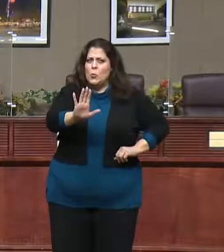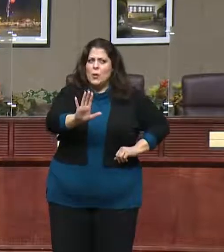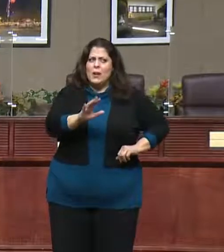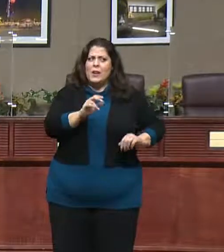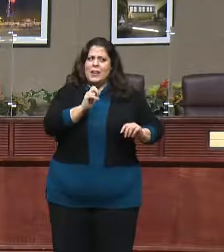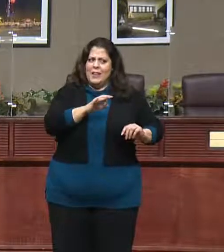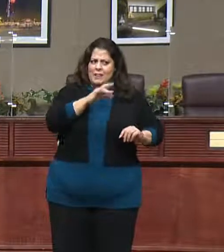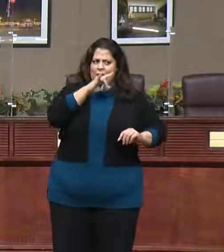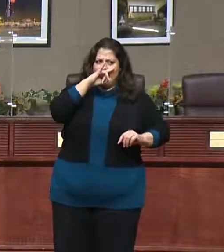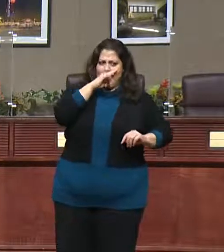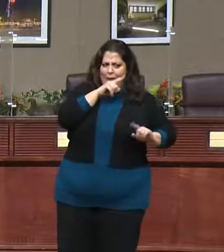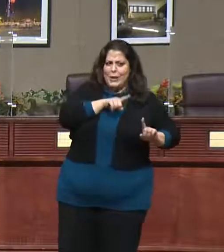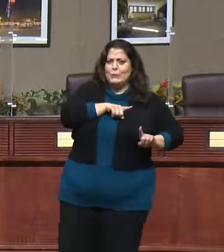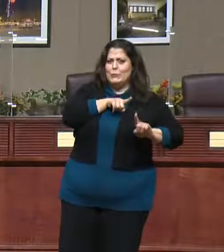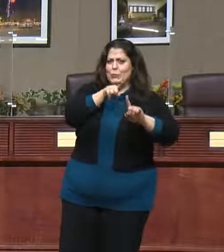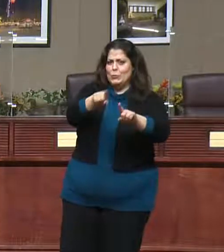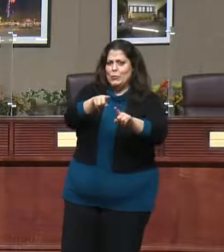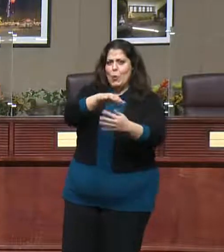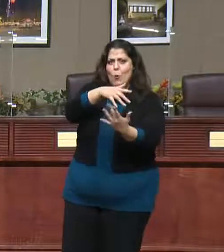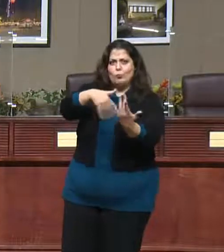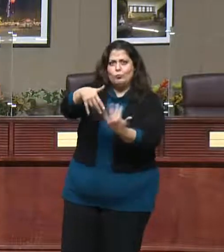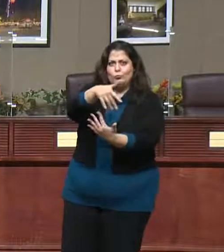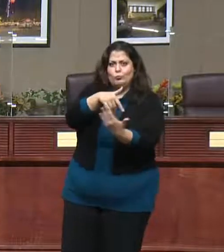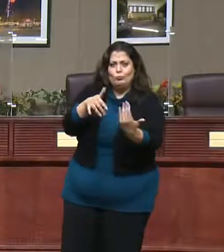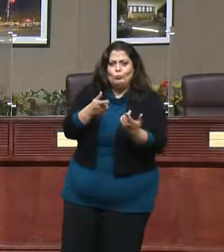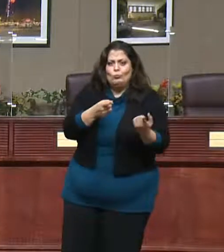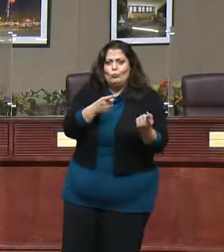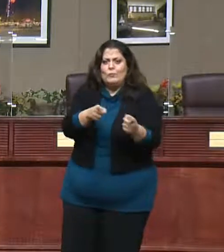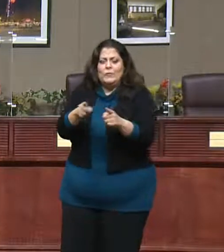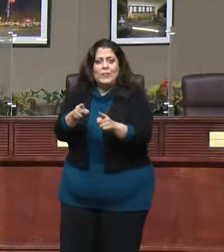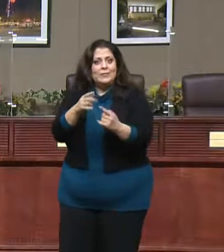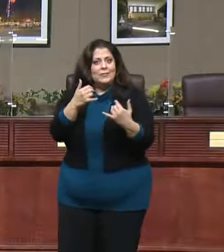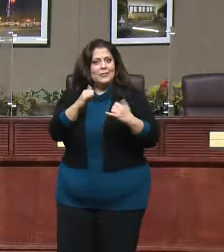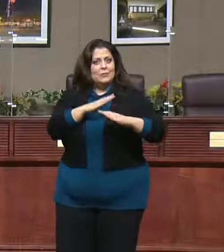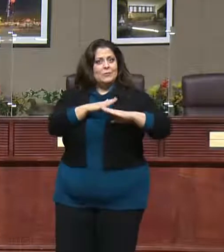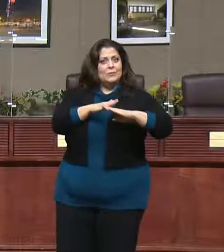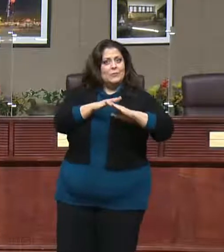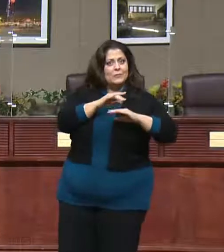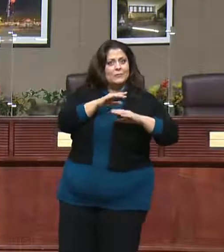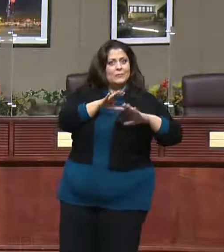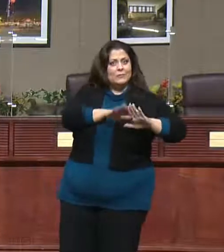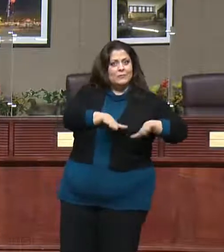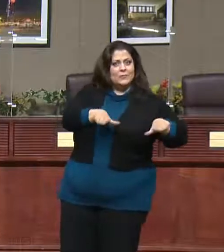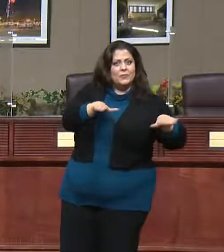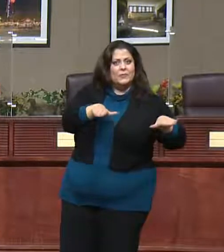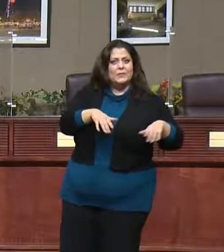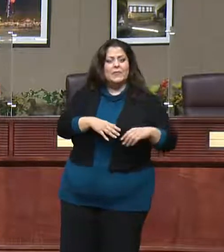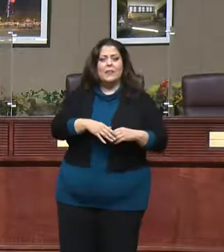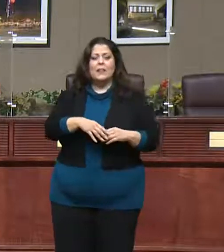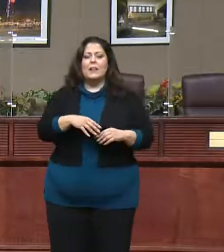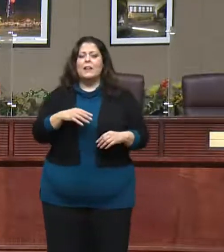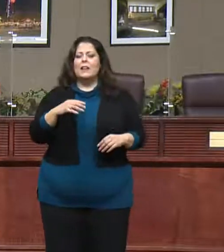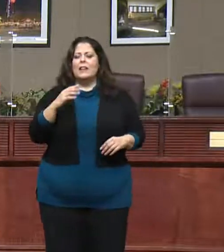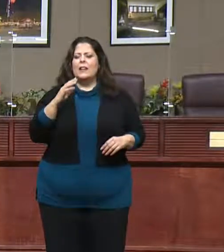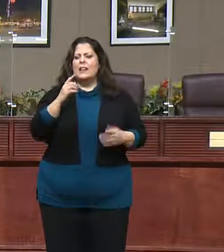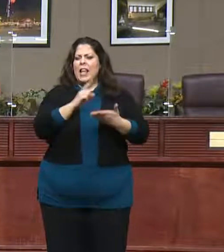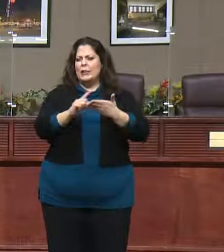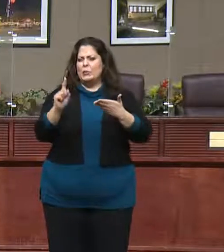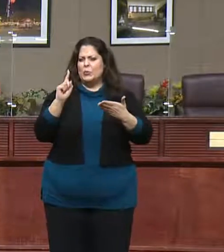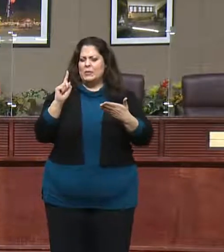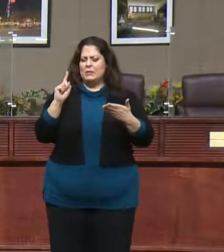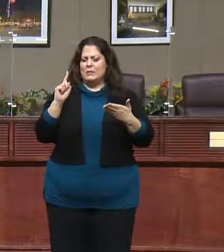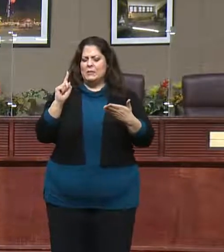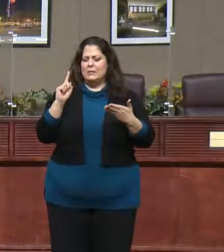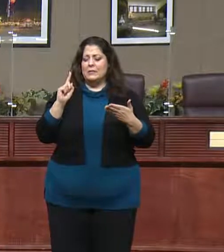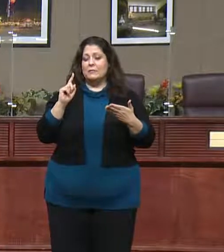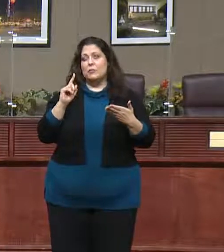in activities at large in the community. Last week, I spoke to you about, and actually it was one of the questions, and we didn't